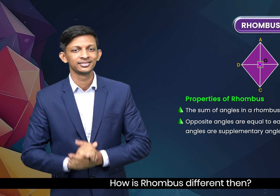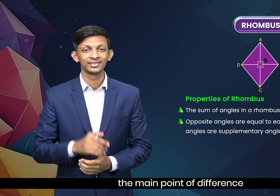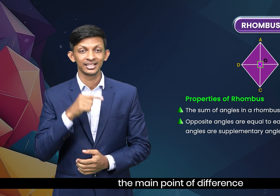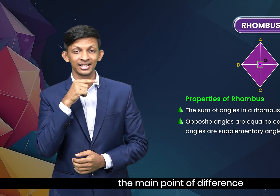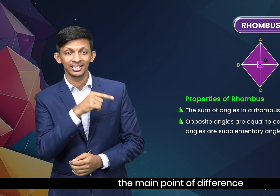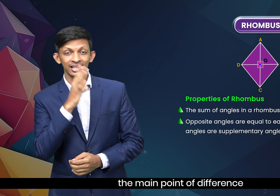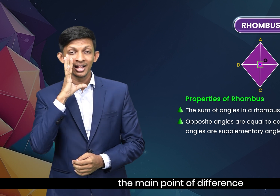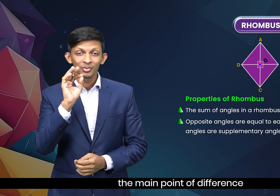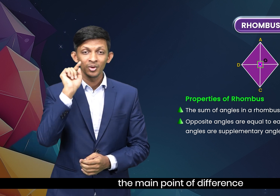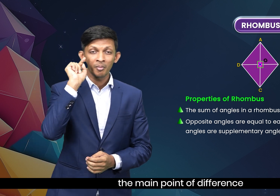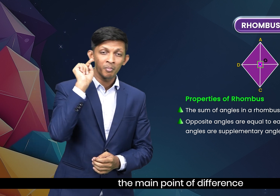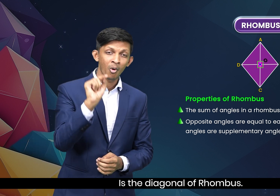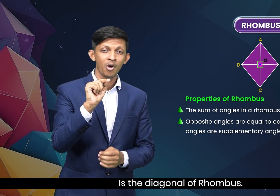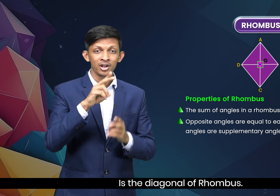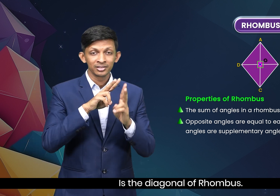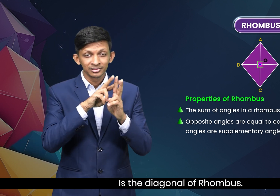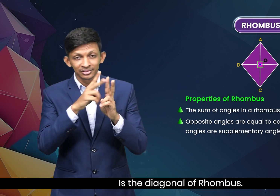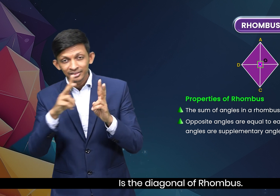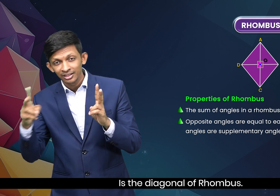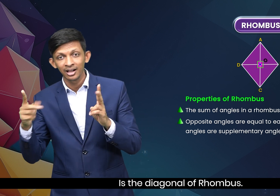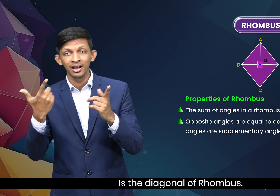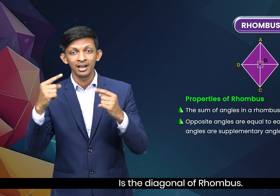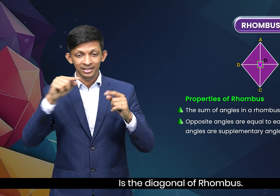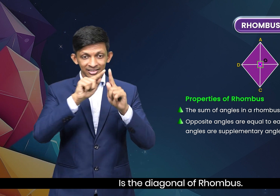The main point of difference is the diagonal of a rhombus.